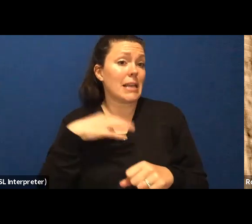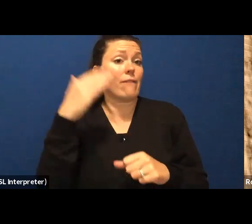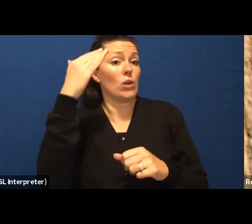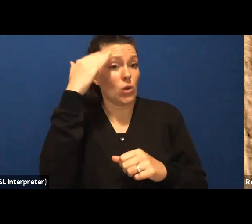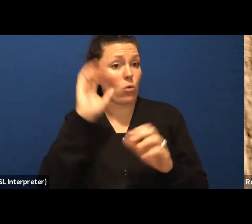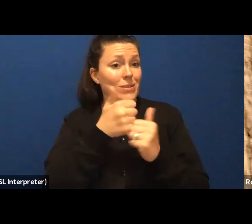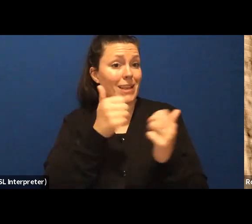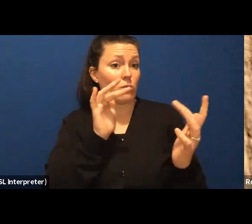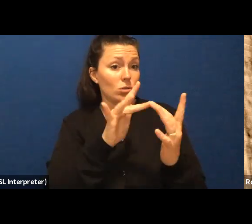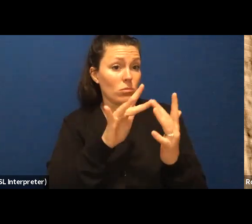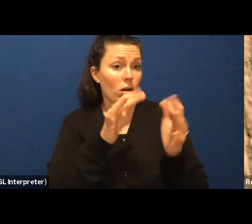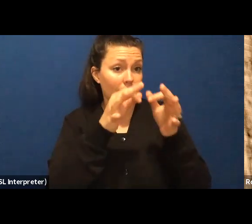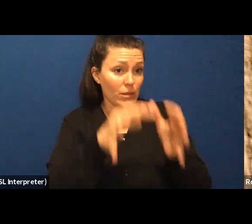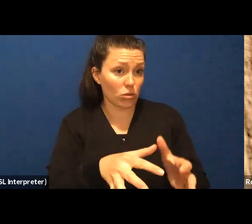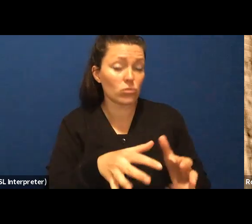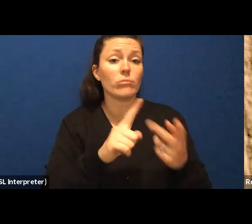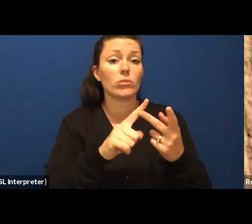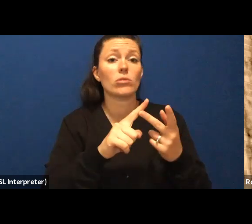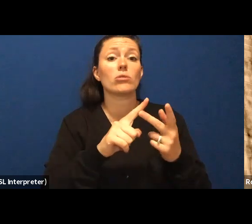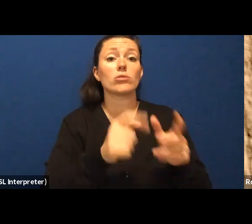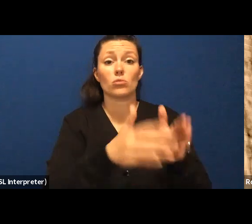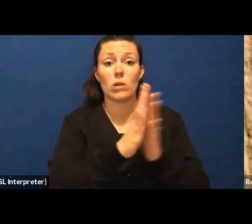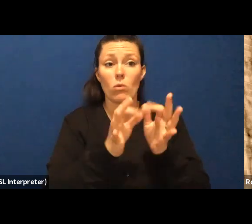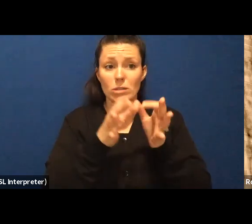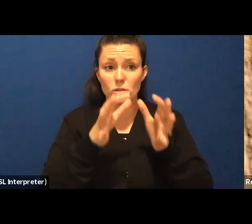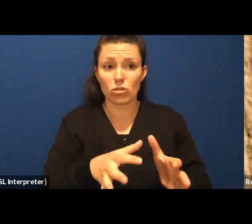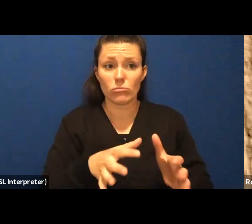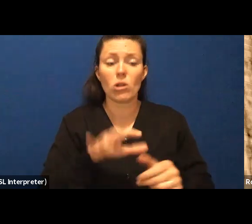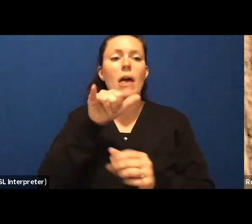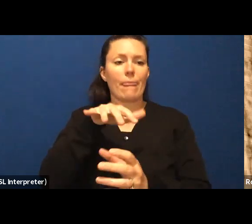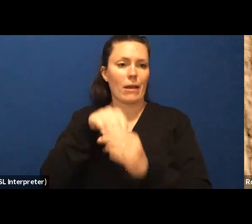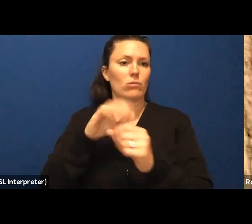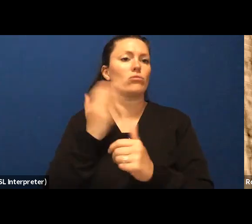that line, including with our mobile office.